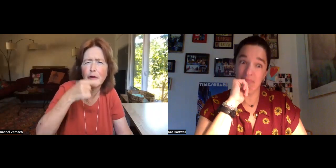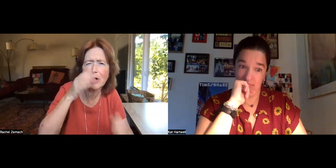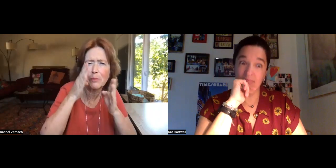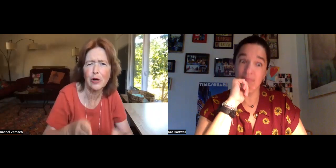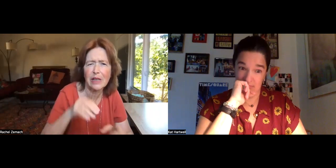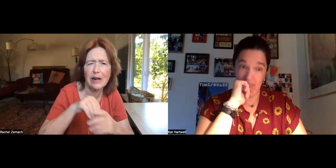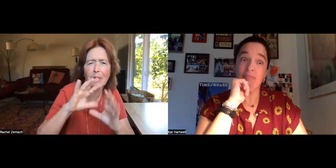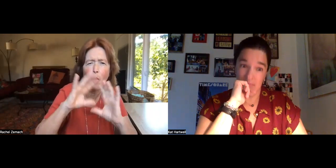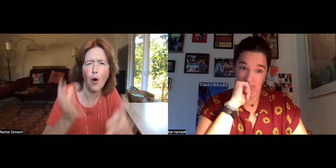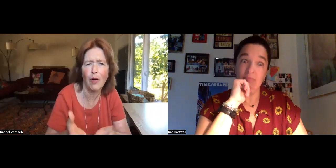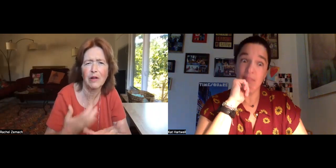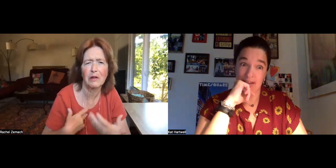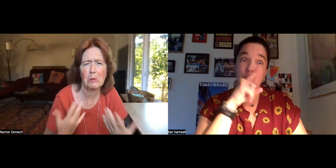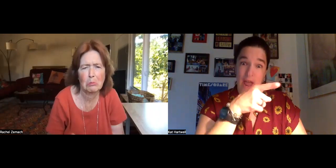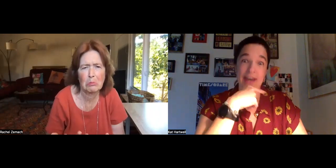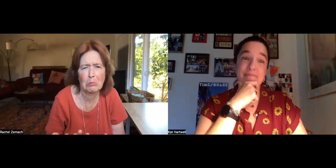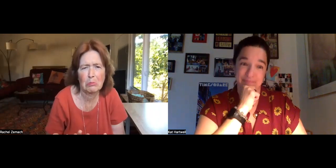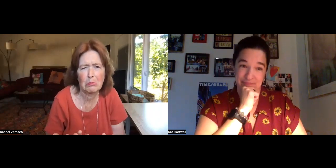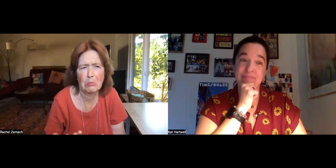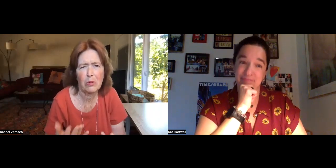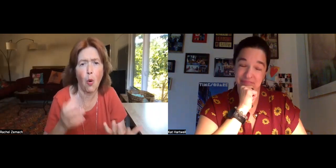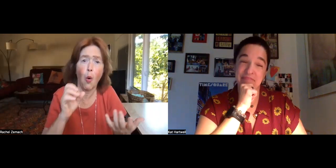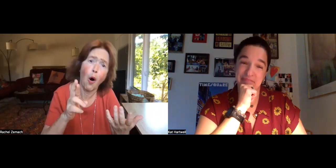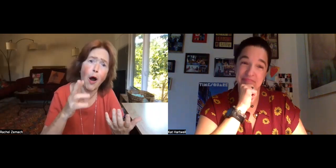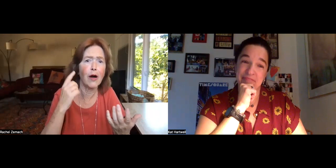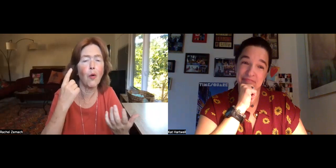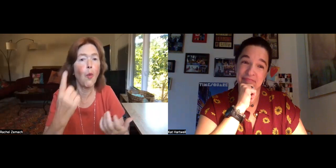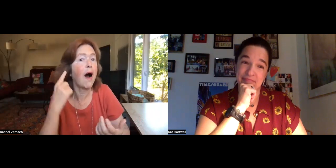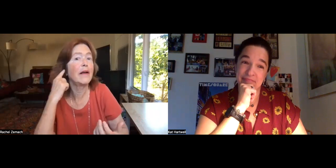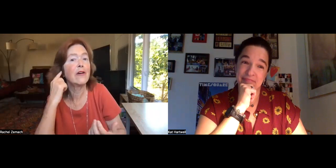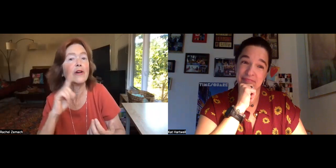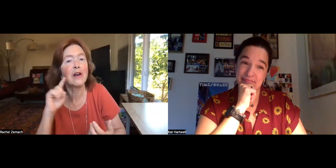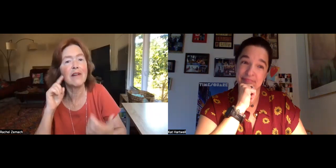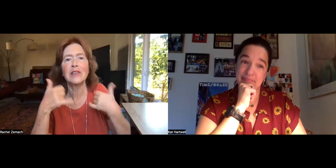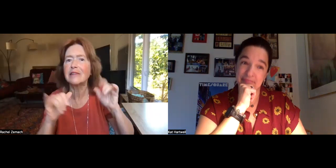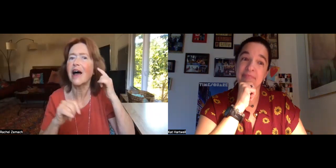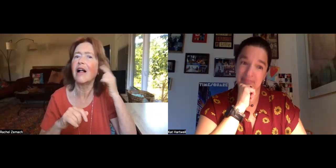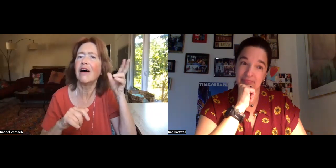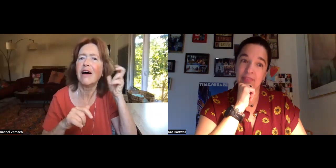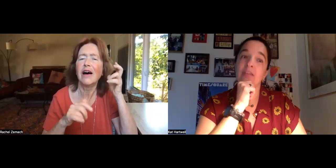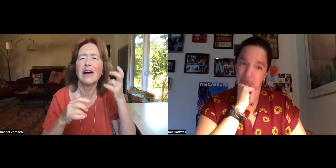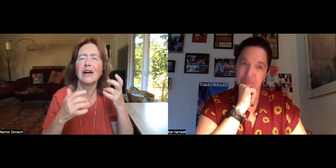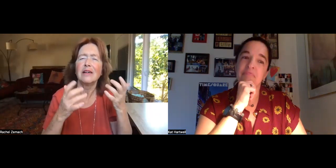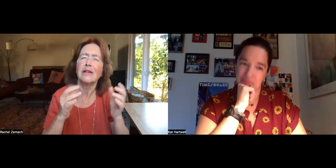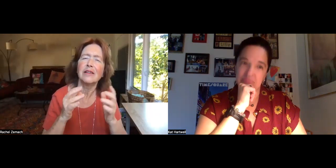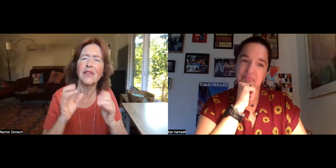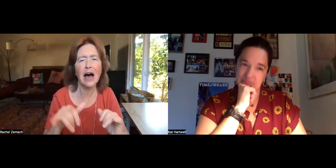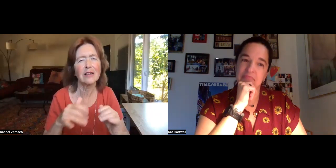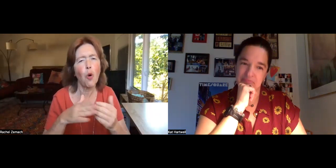human person. No. Right. Or one of your death there. That